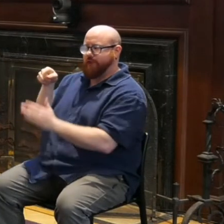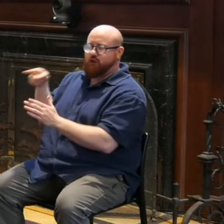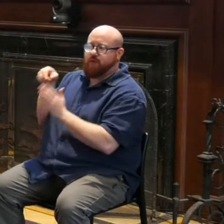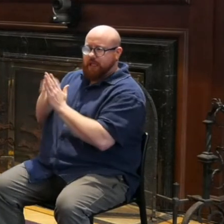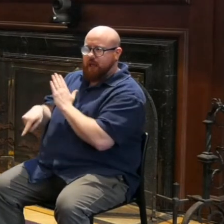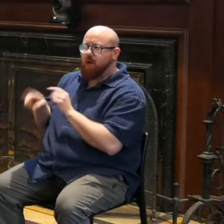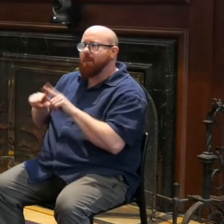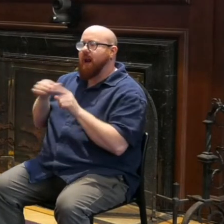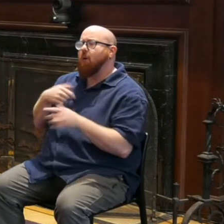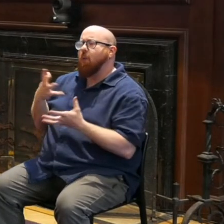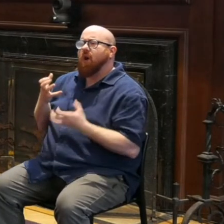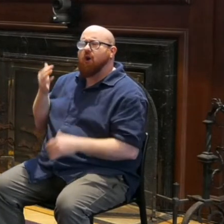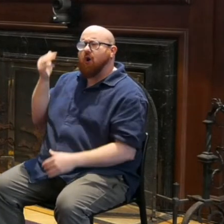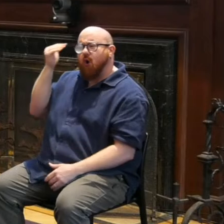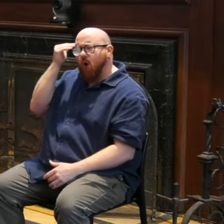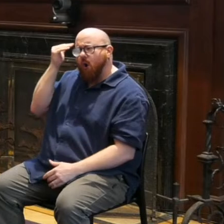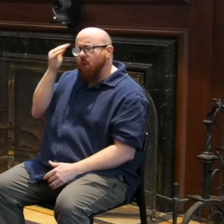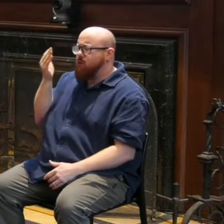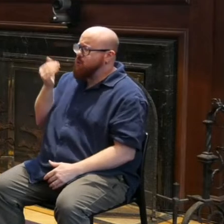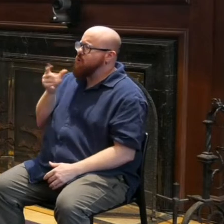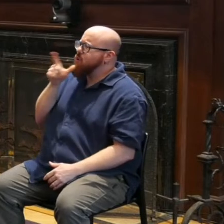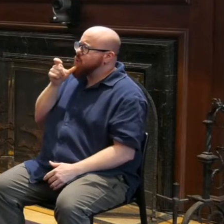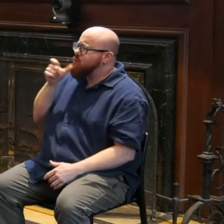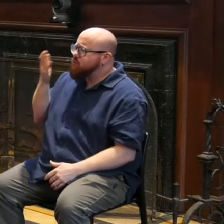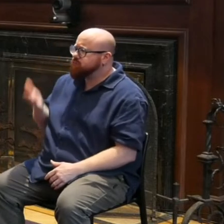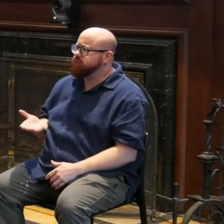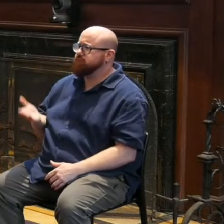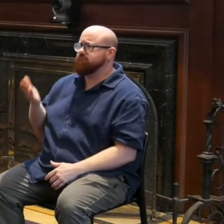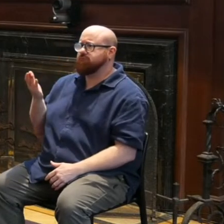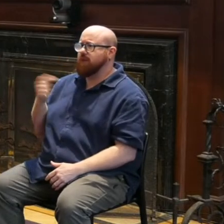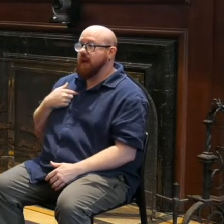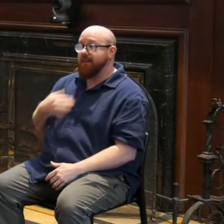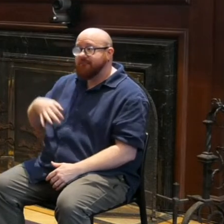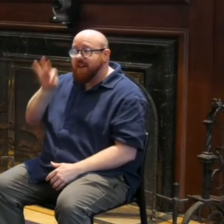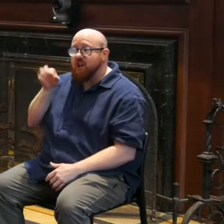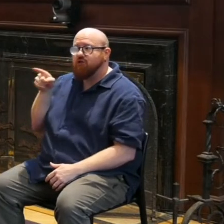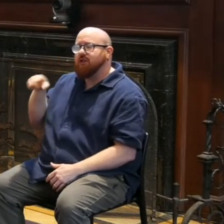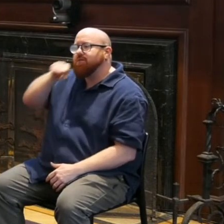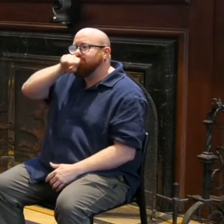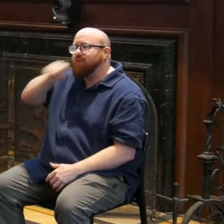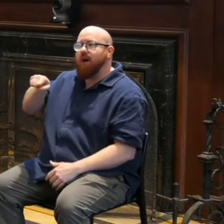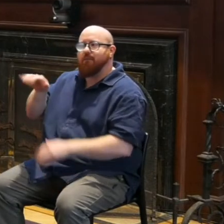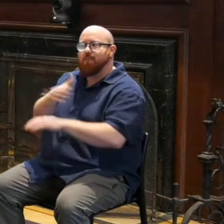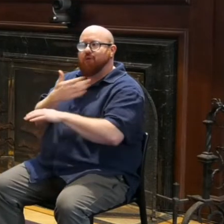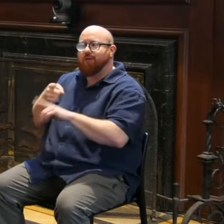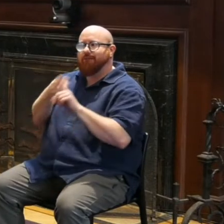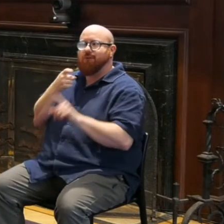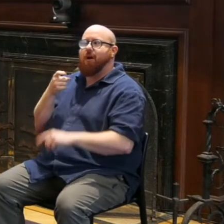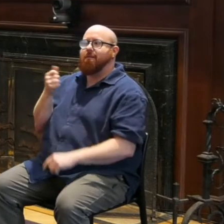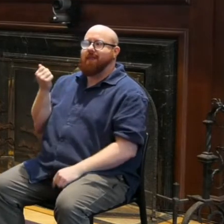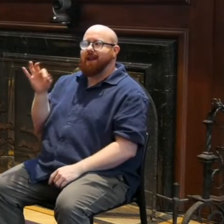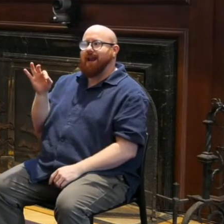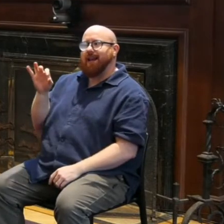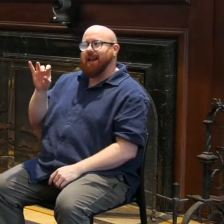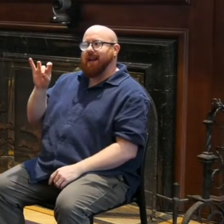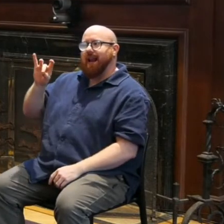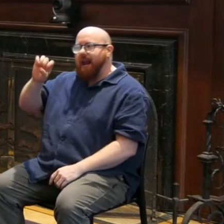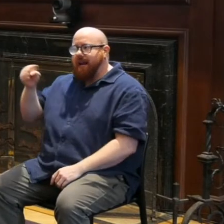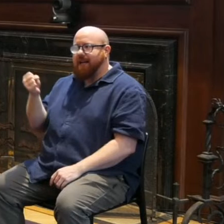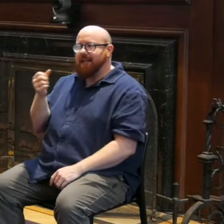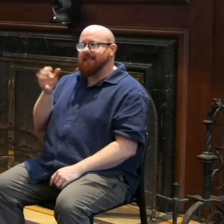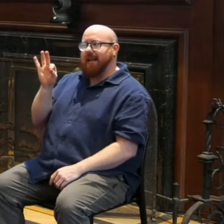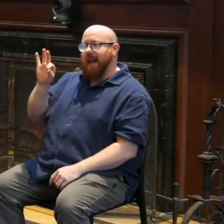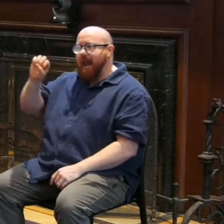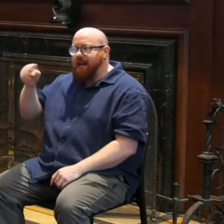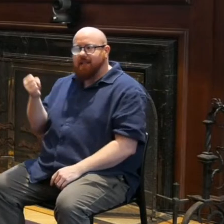was. And so what I did was I found out Breonna loved music from the 80s and 90s. And I went